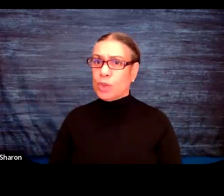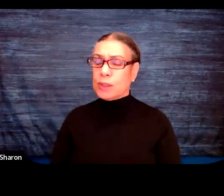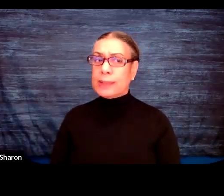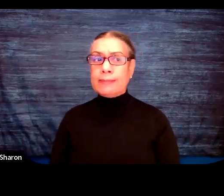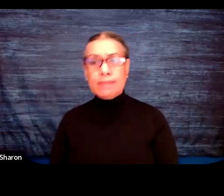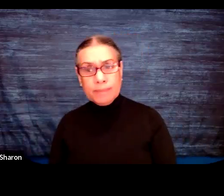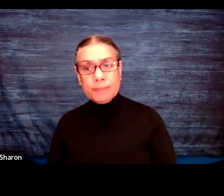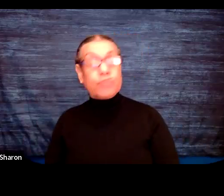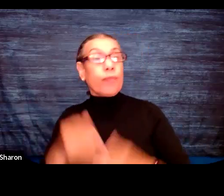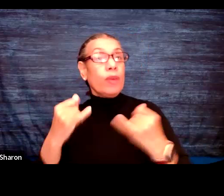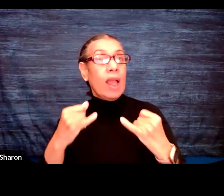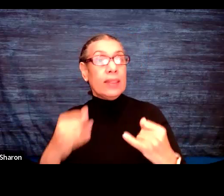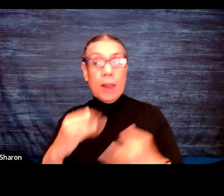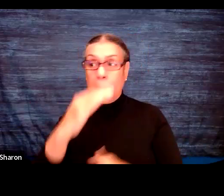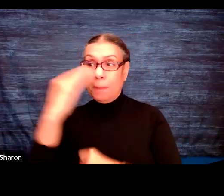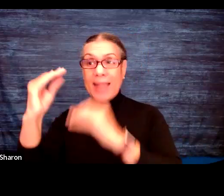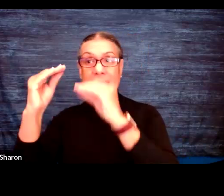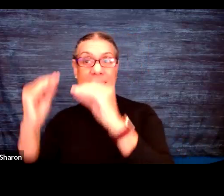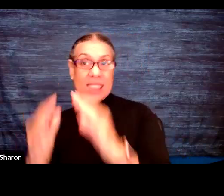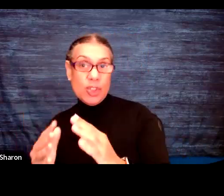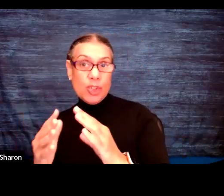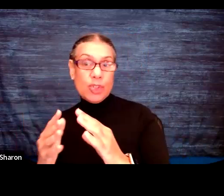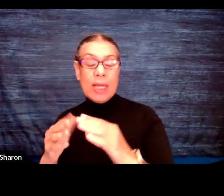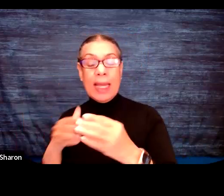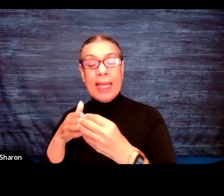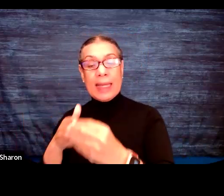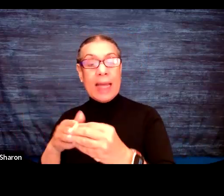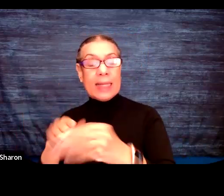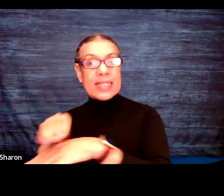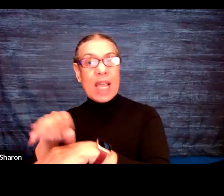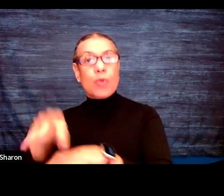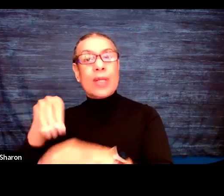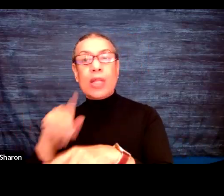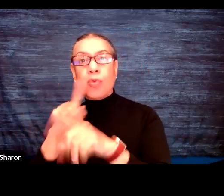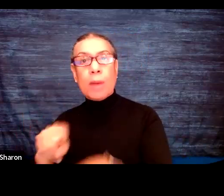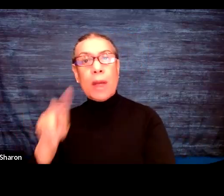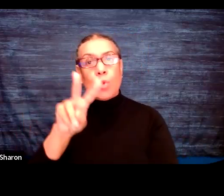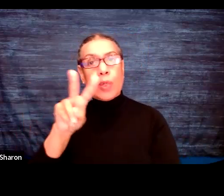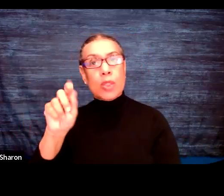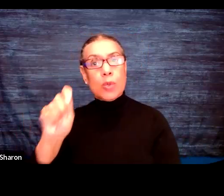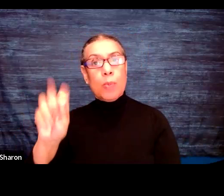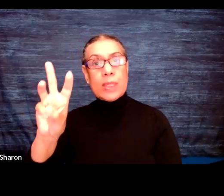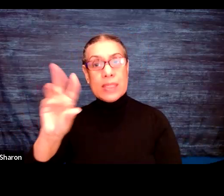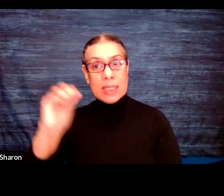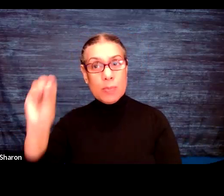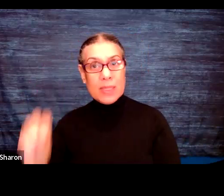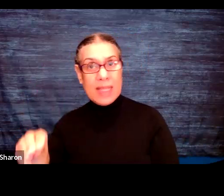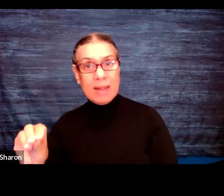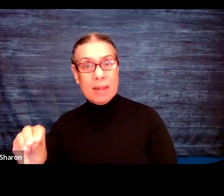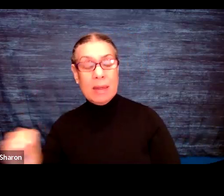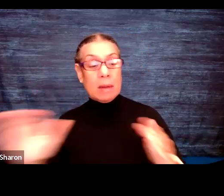It currently reports Black teachers and guidance counselors in the report at 22.6%, down from